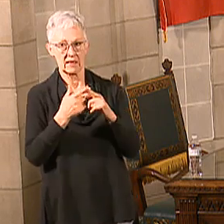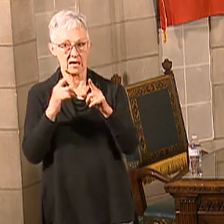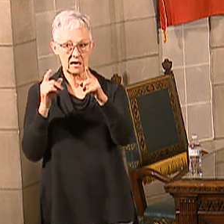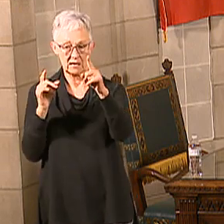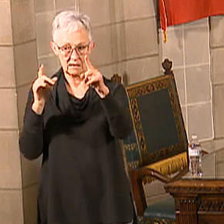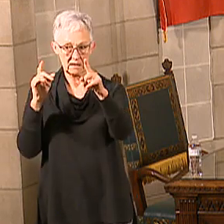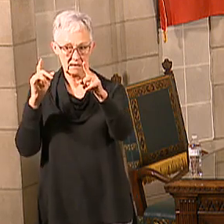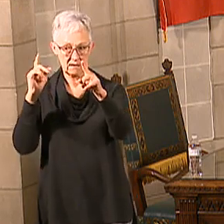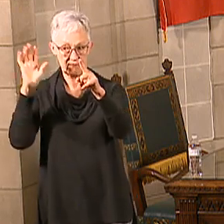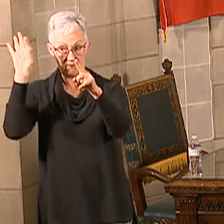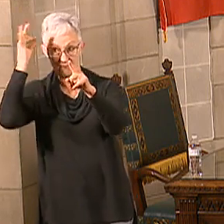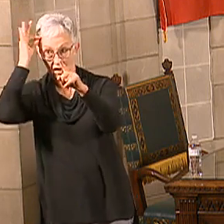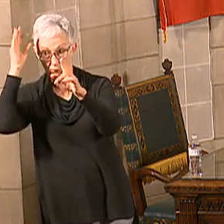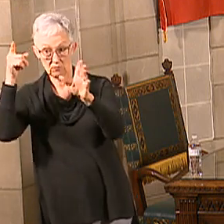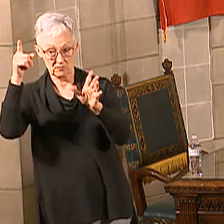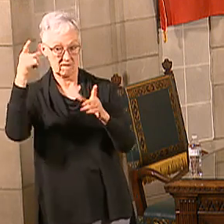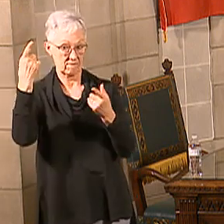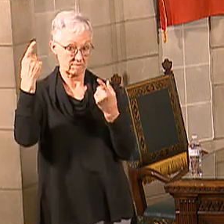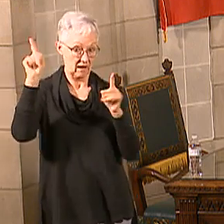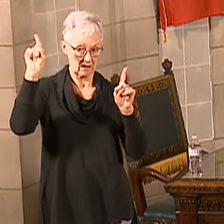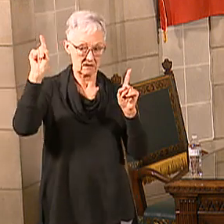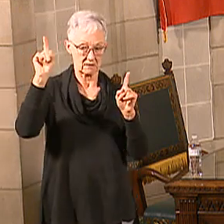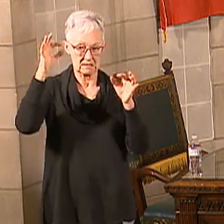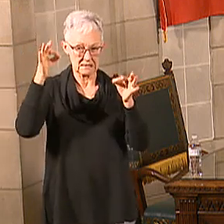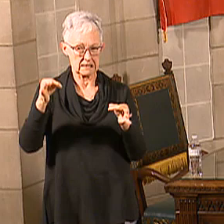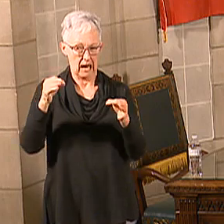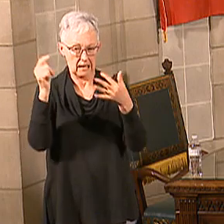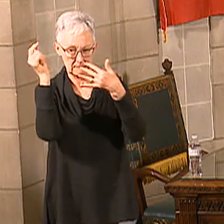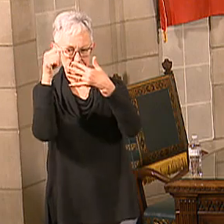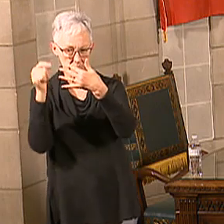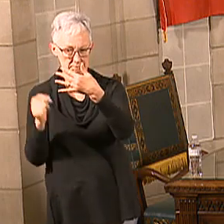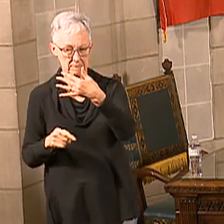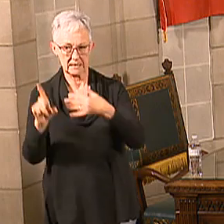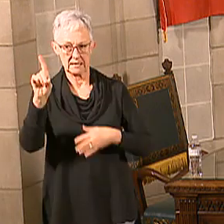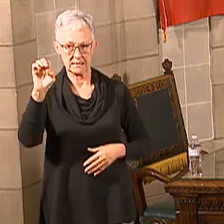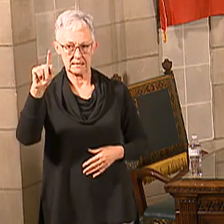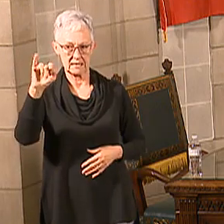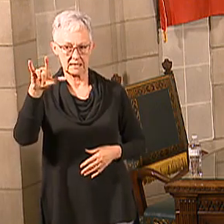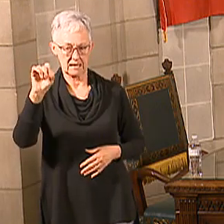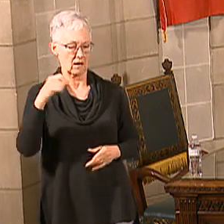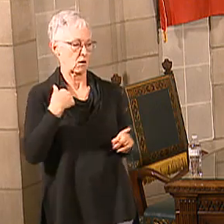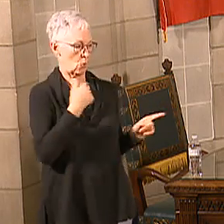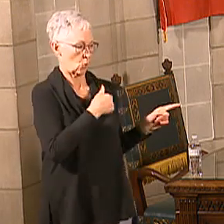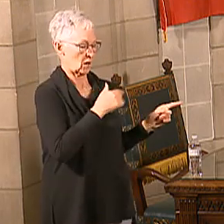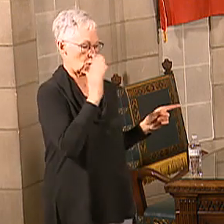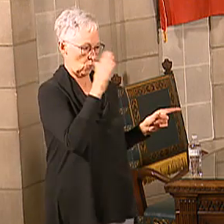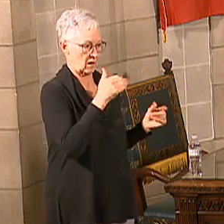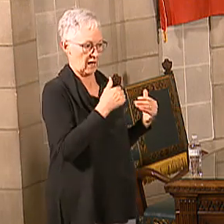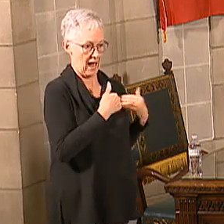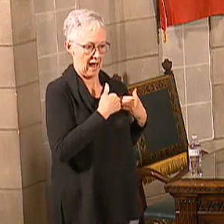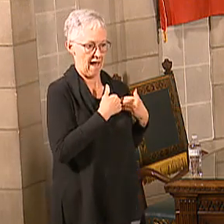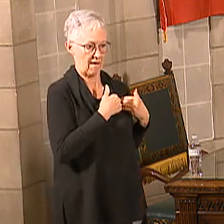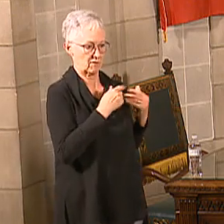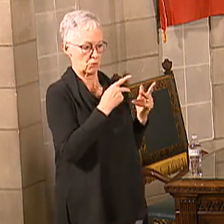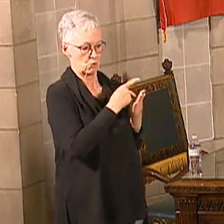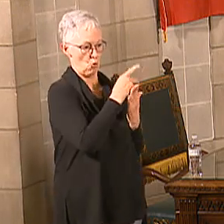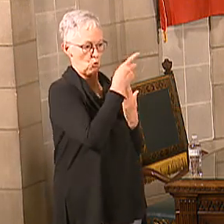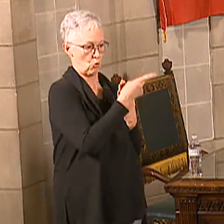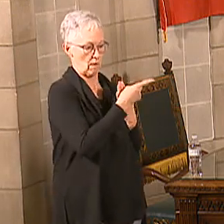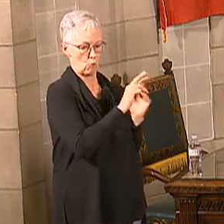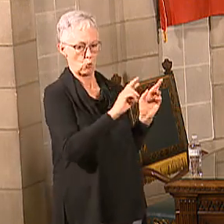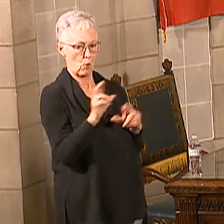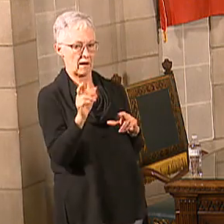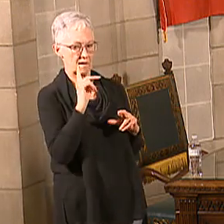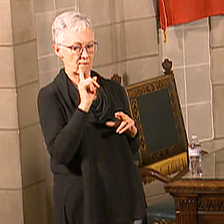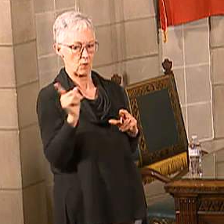software so you can do it all online at the first instance. So, John, will somebody need to reapply if they go and apply now, and